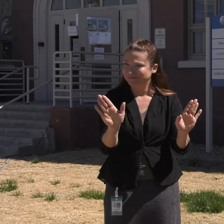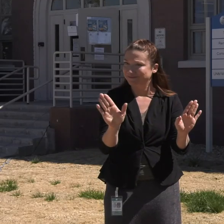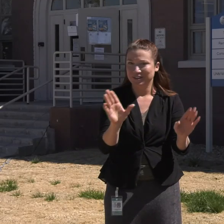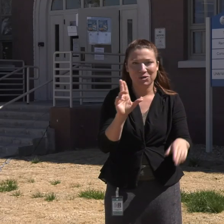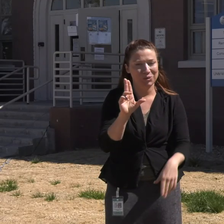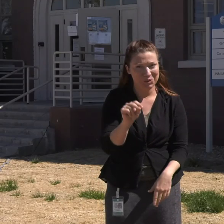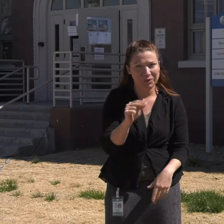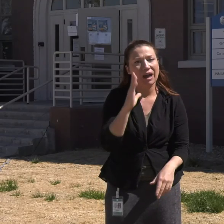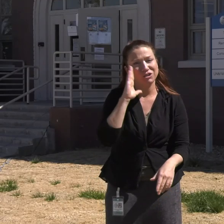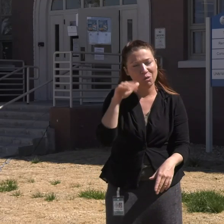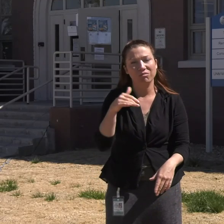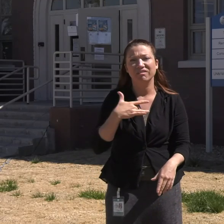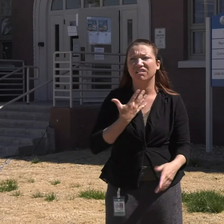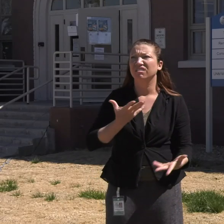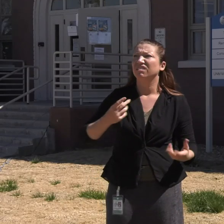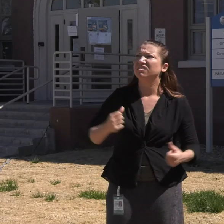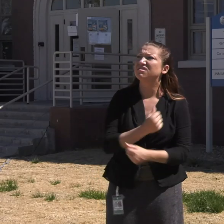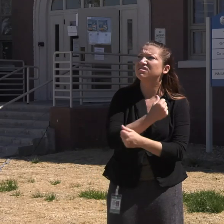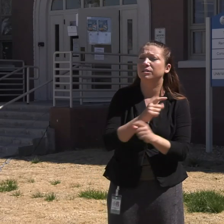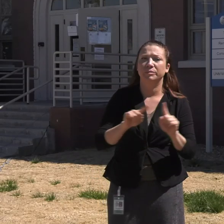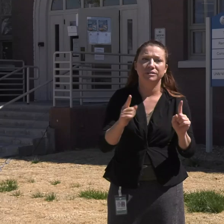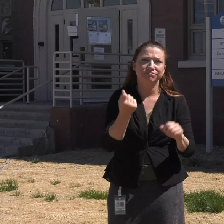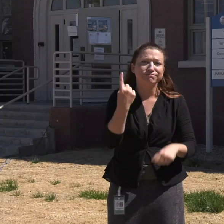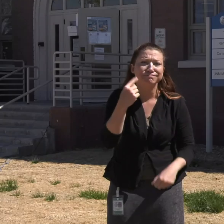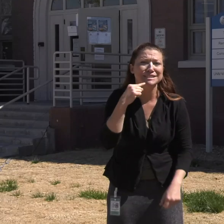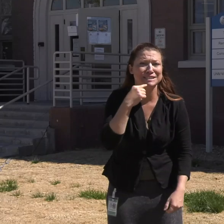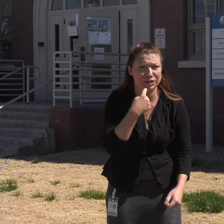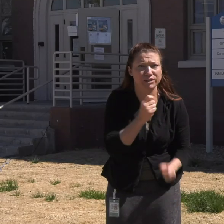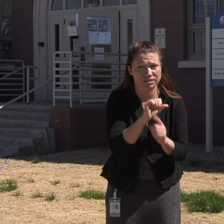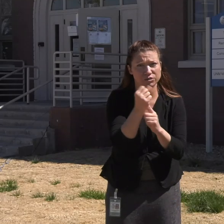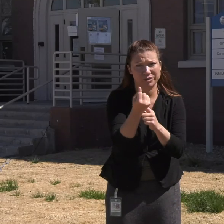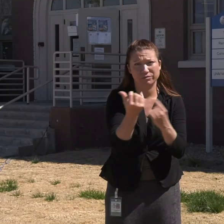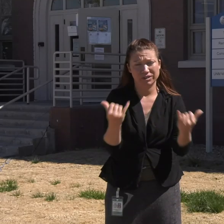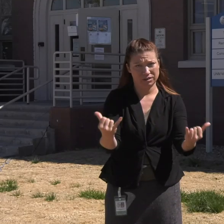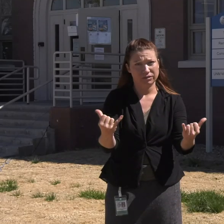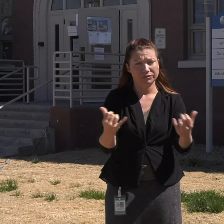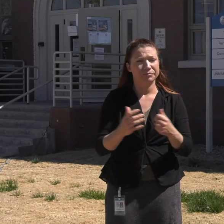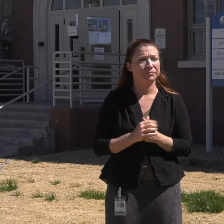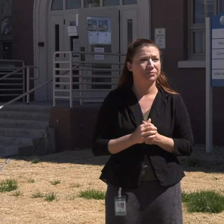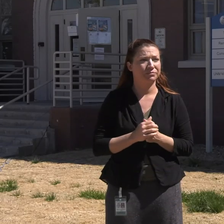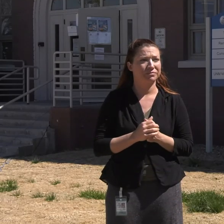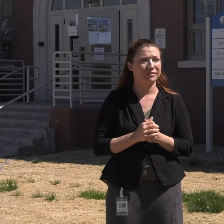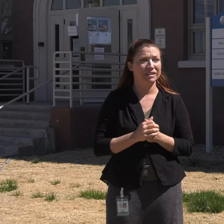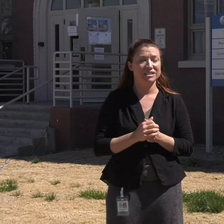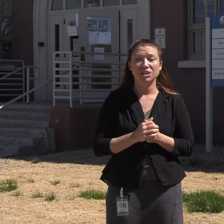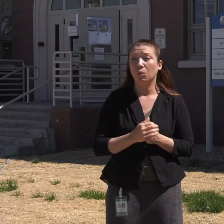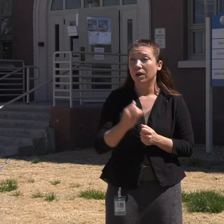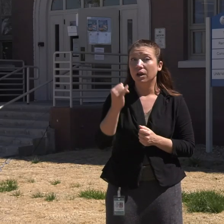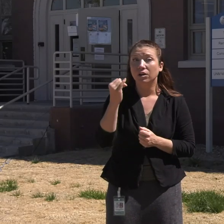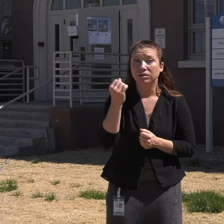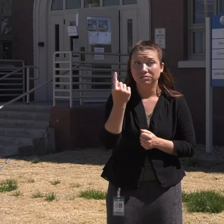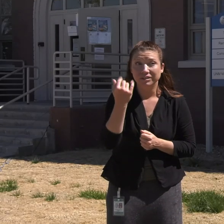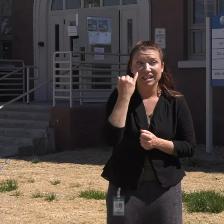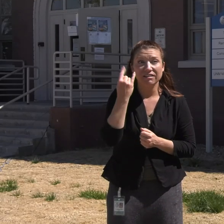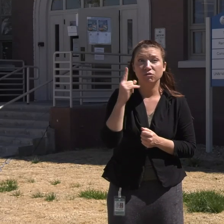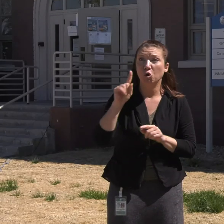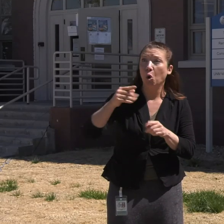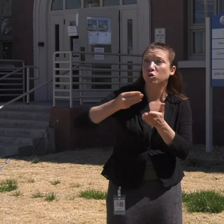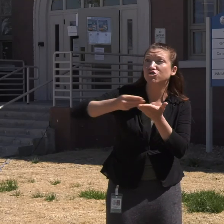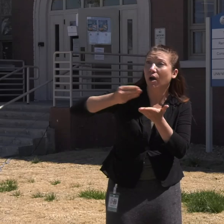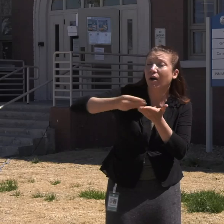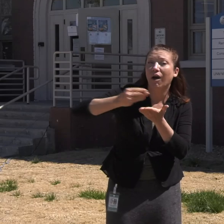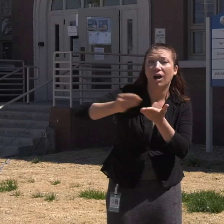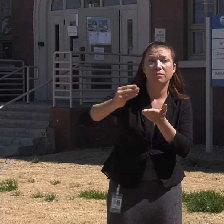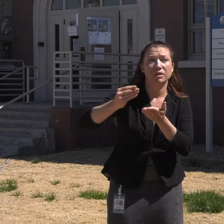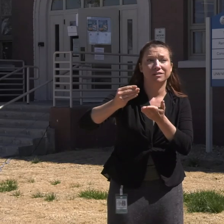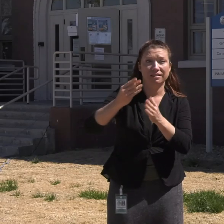but it's very serious. And so we want to make sure that folks are also, even if you're in lines, try and stay spaced apart as best you